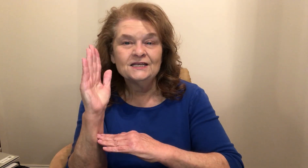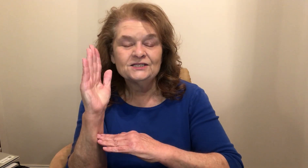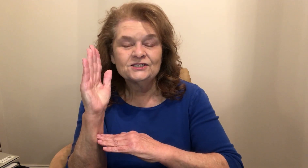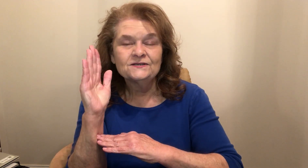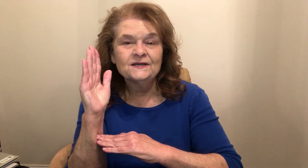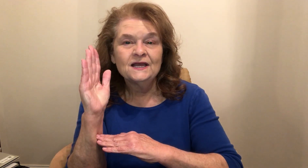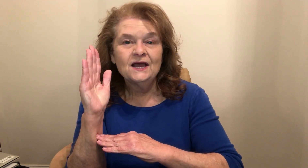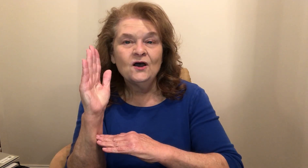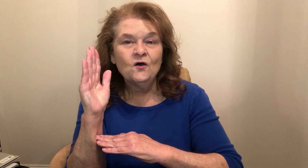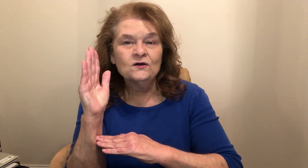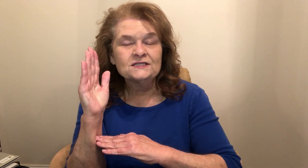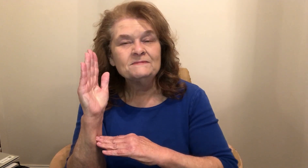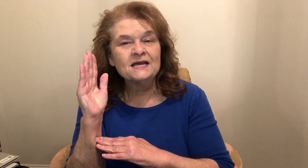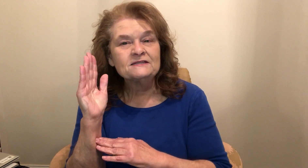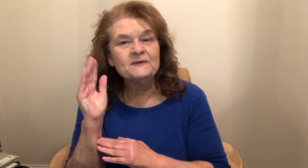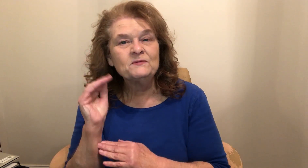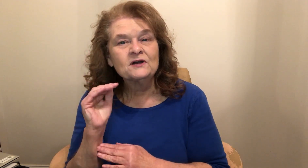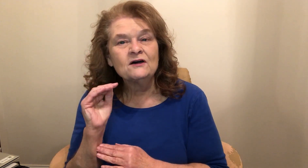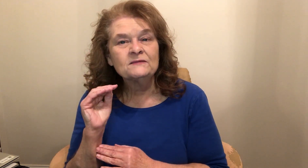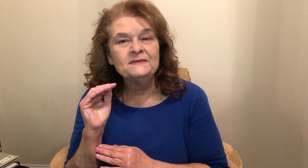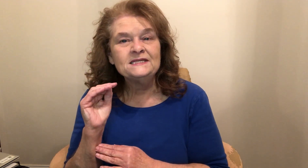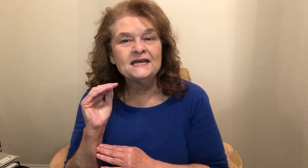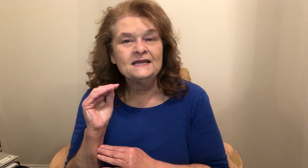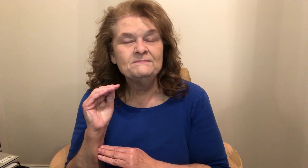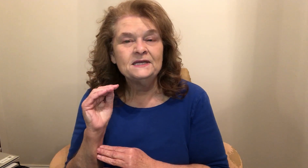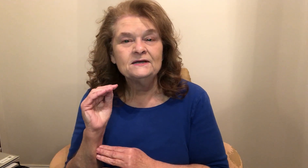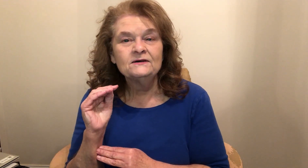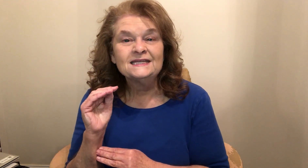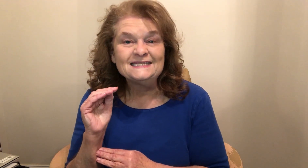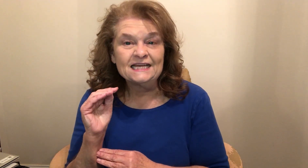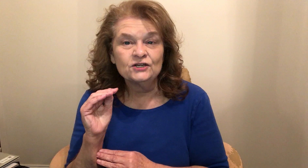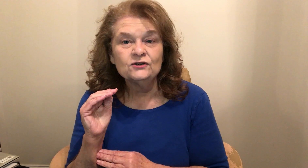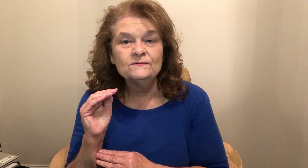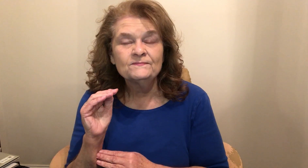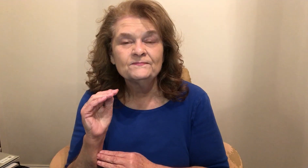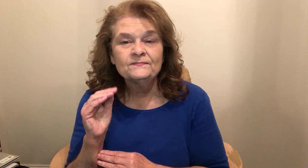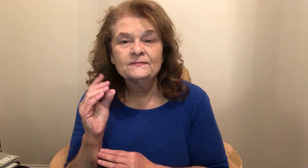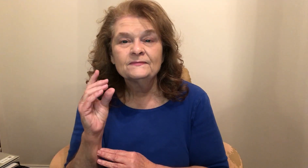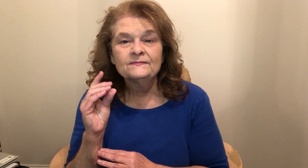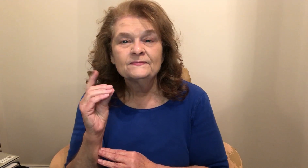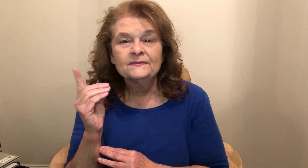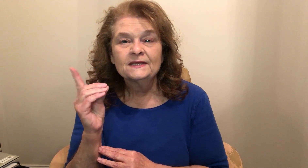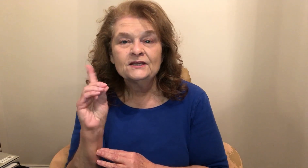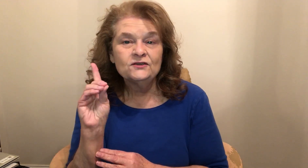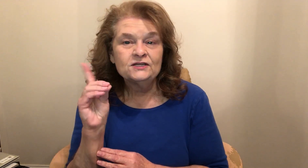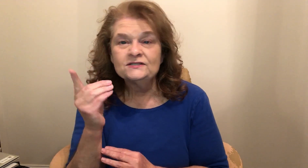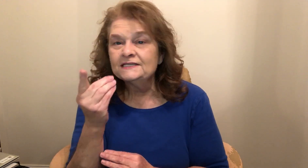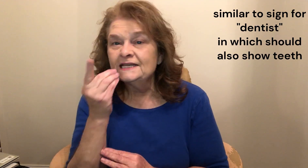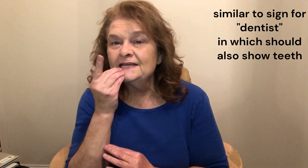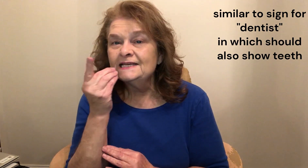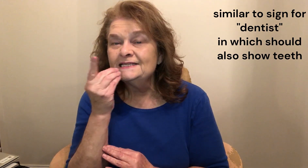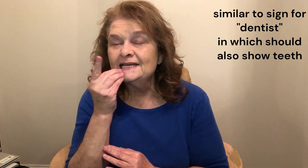Lunch. Or sometimes people call the midday meal dinner. You can use a D,